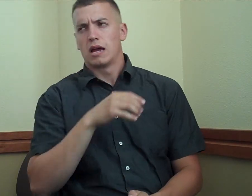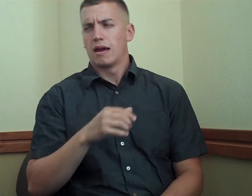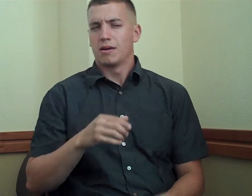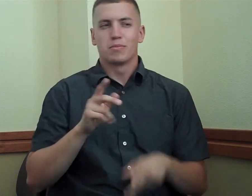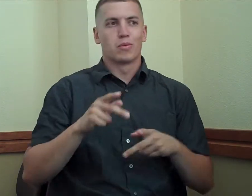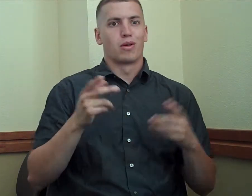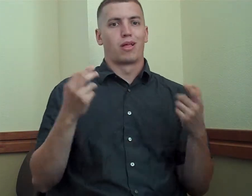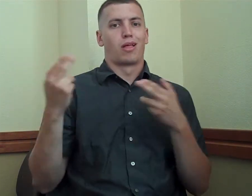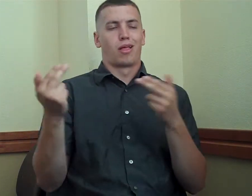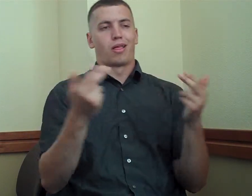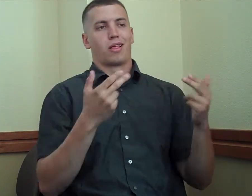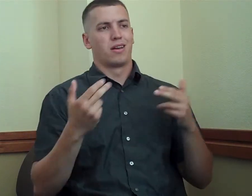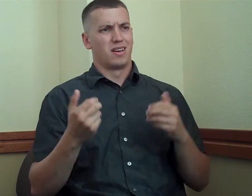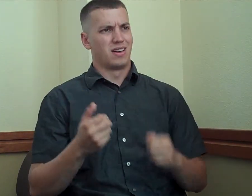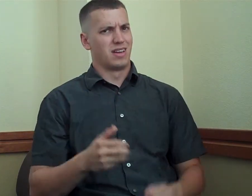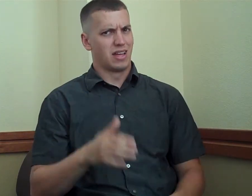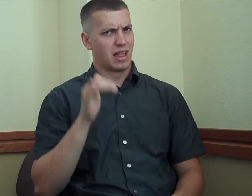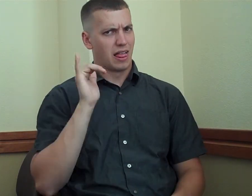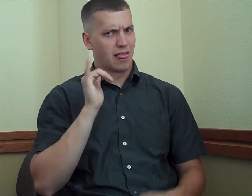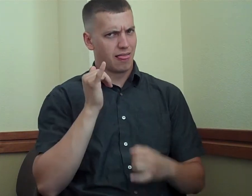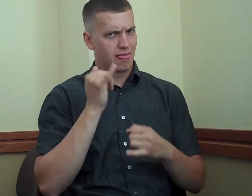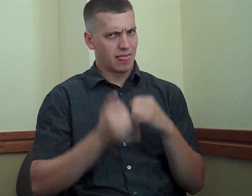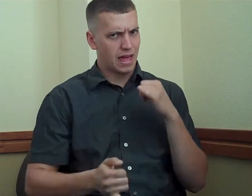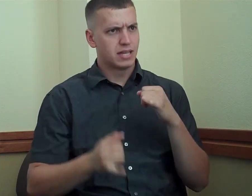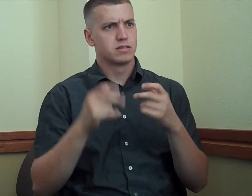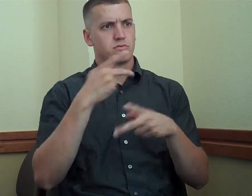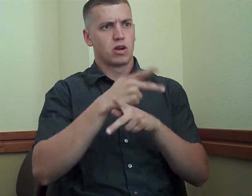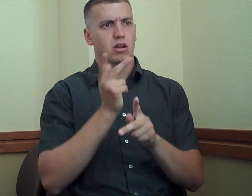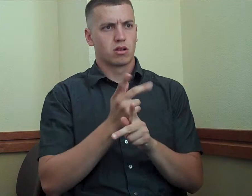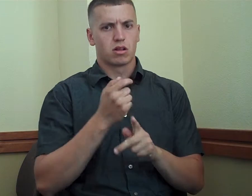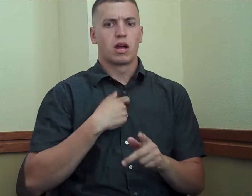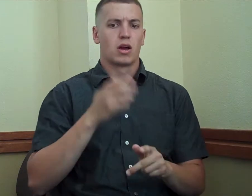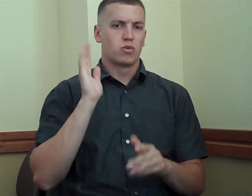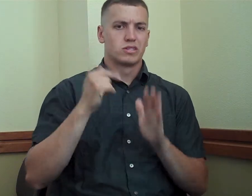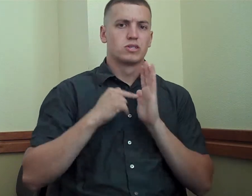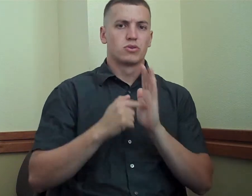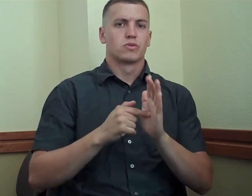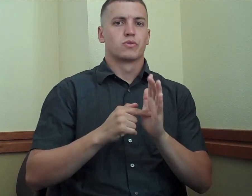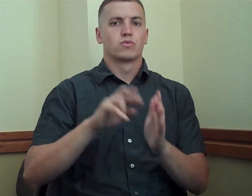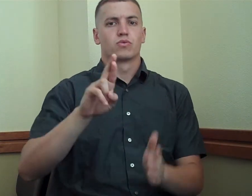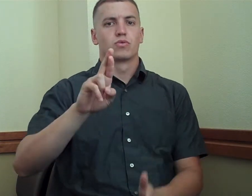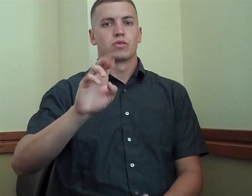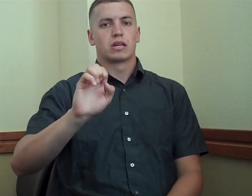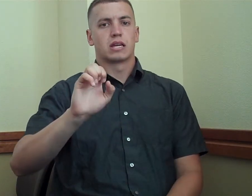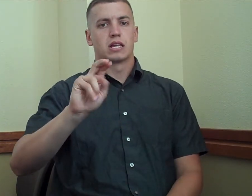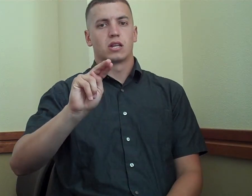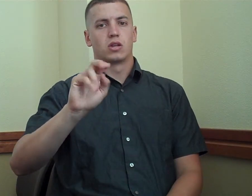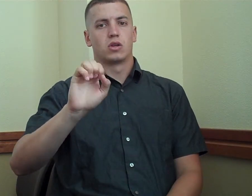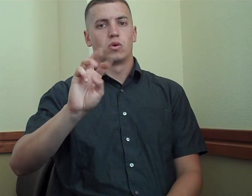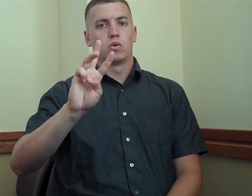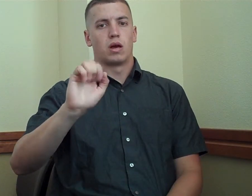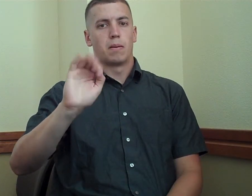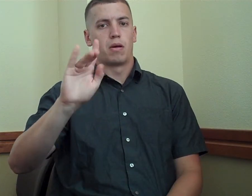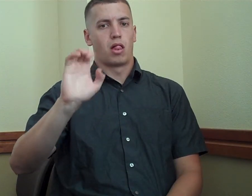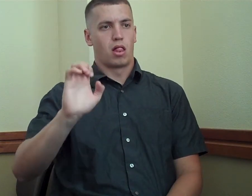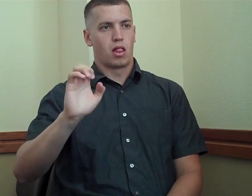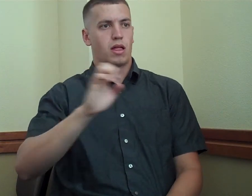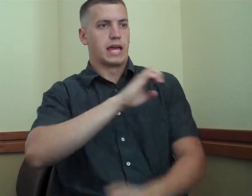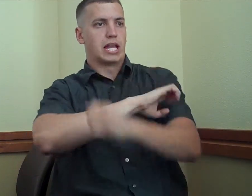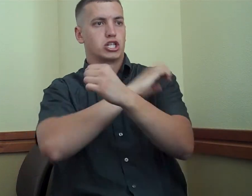Well, the last product from the book that I'm showing you is renewable energy, actually to show that my first question, if pigs are still used up until the last bit,